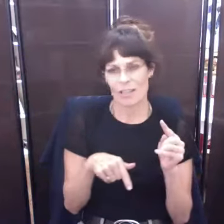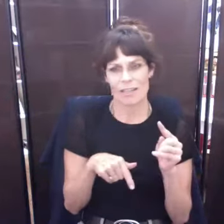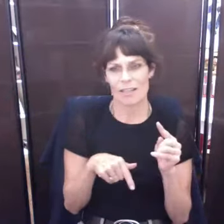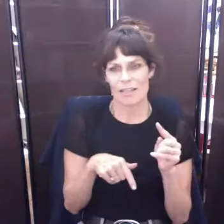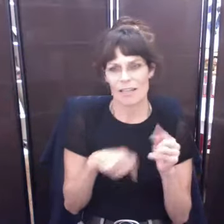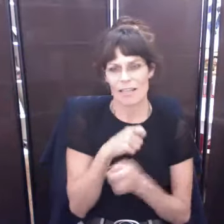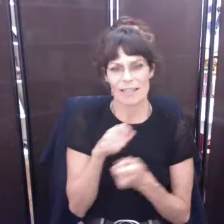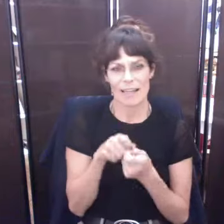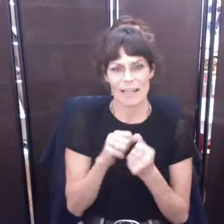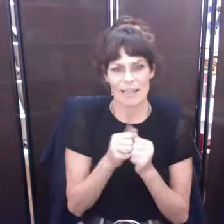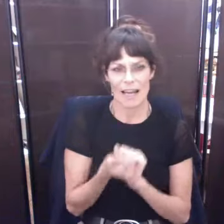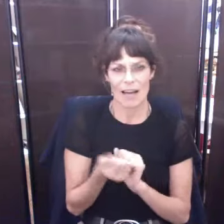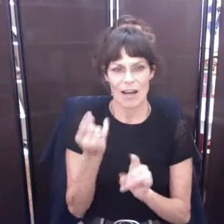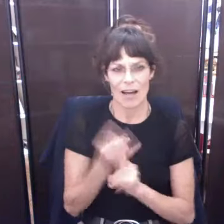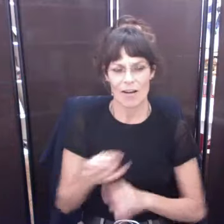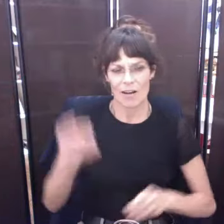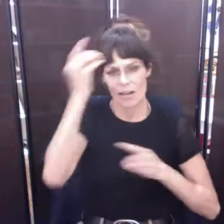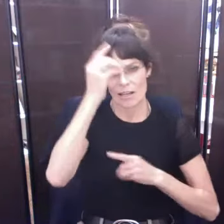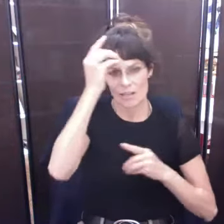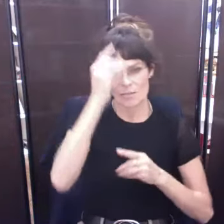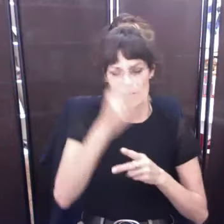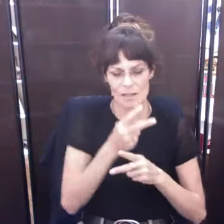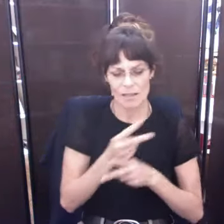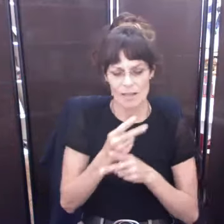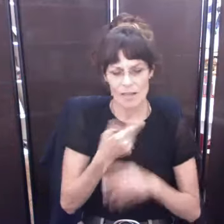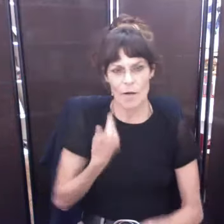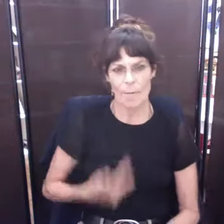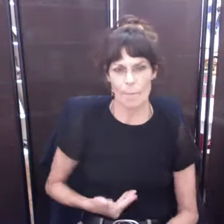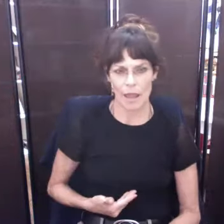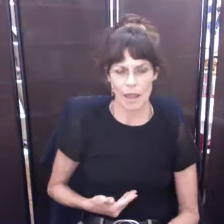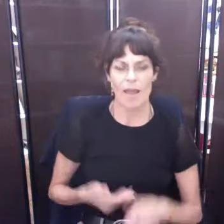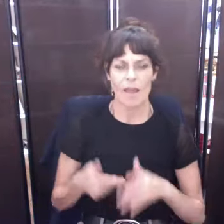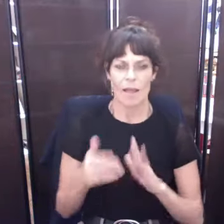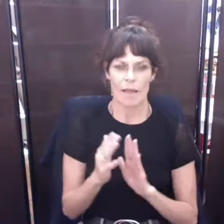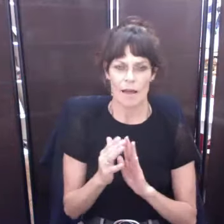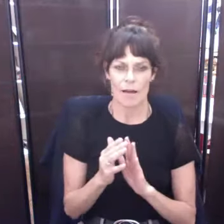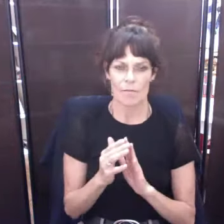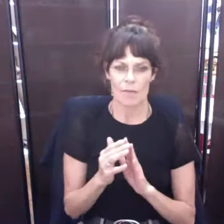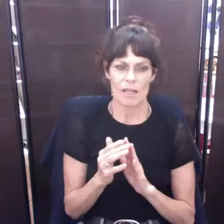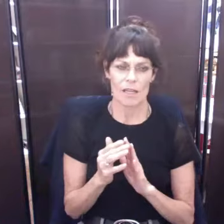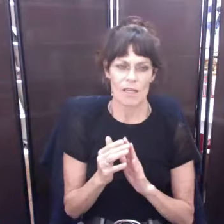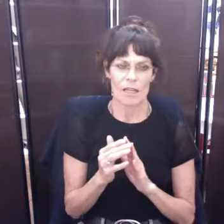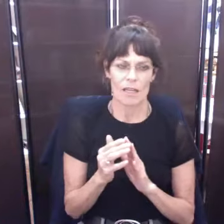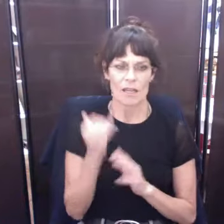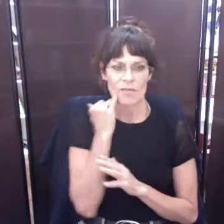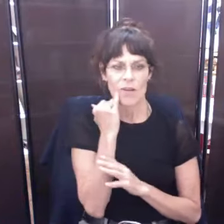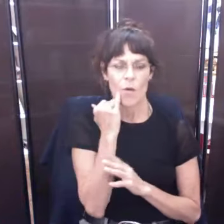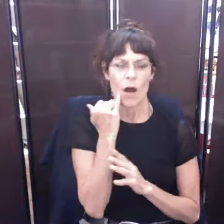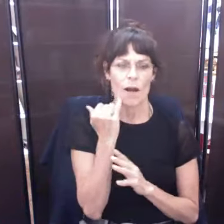how alcoholism treats me. It will allow me to, as long as I want to be uncomfortable, as long as my stomach starts